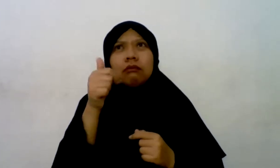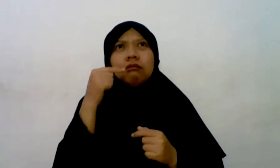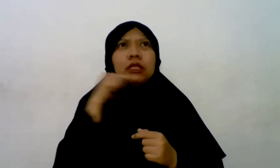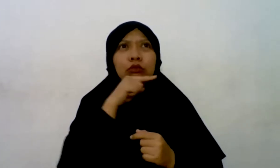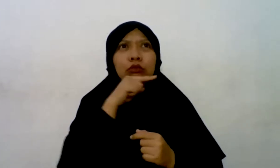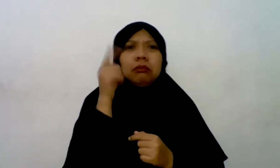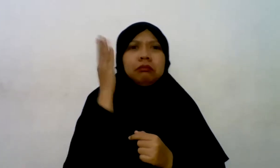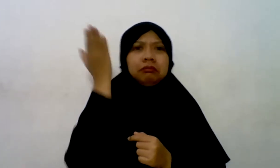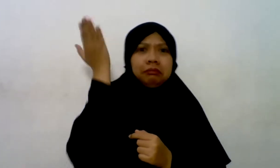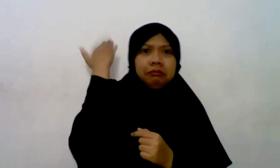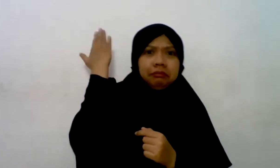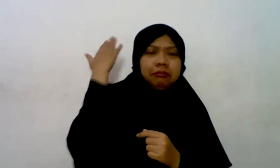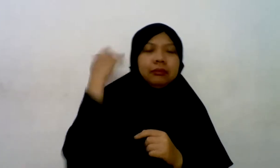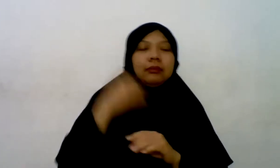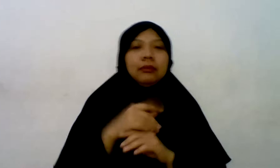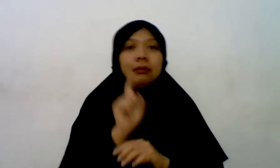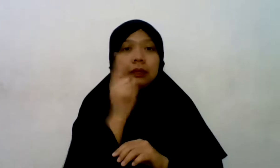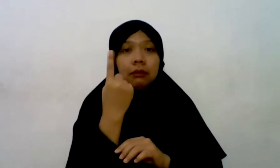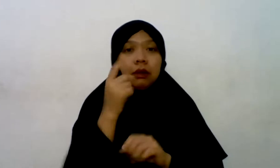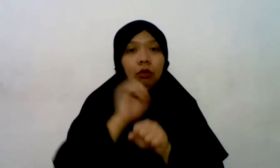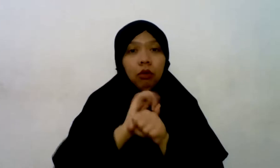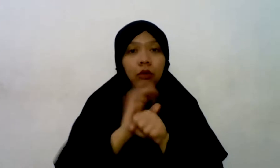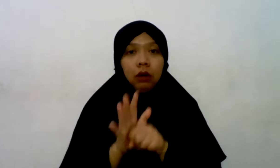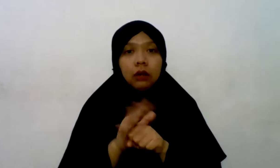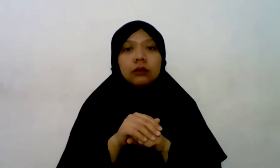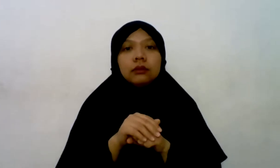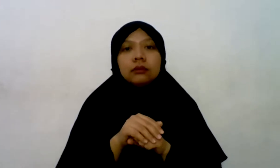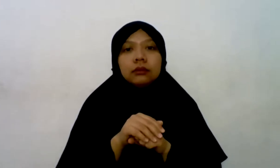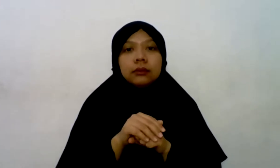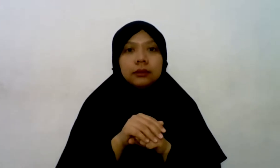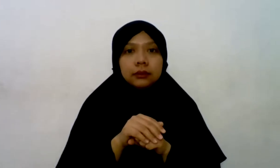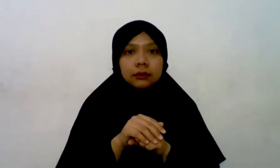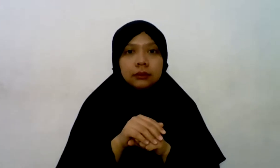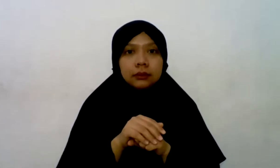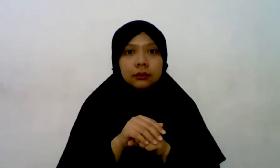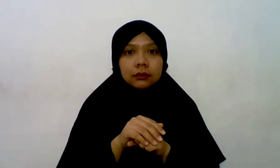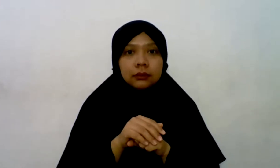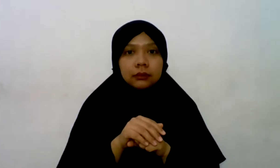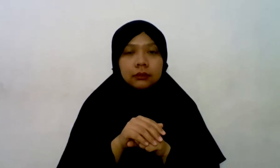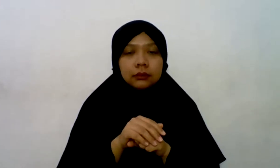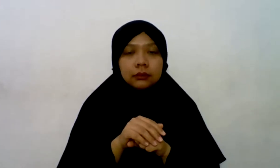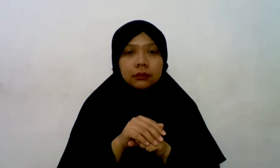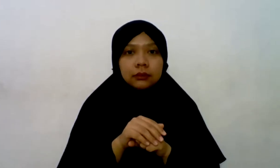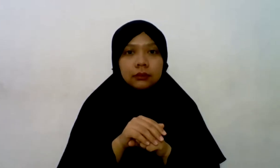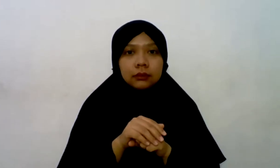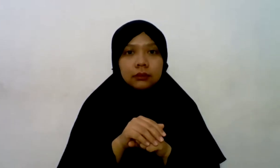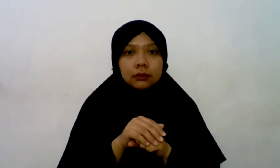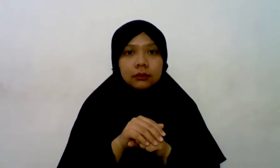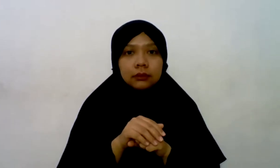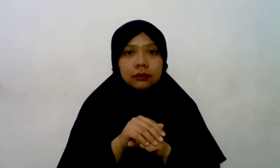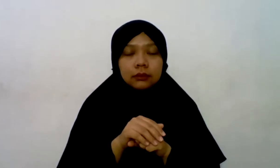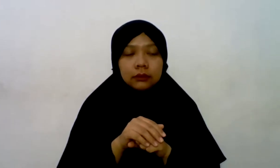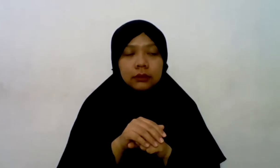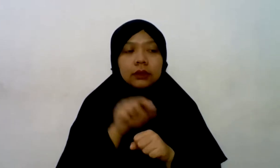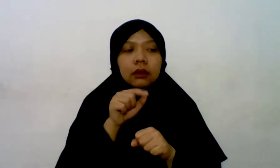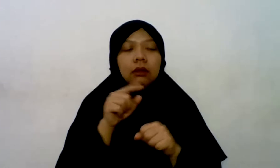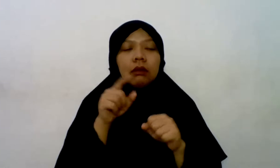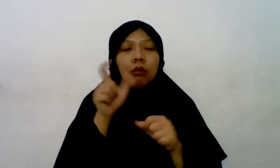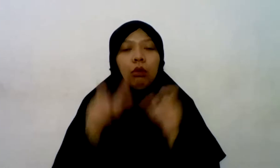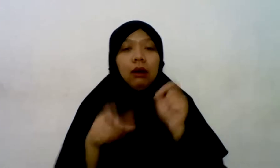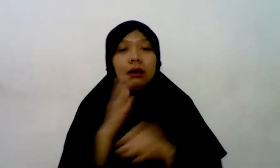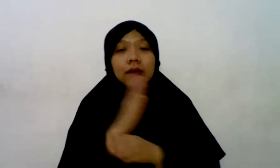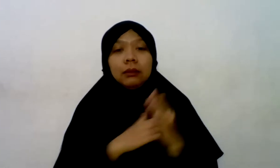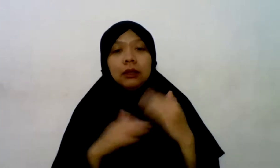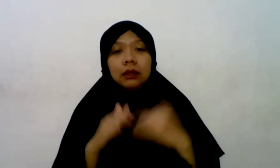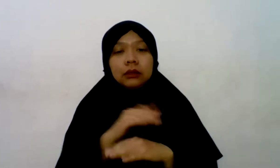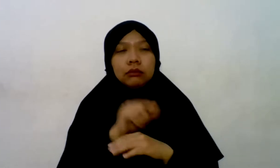attempts made by the government in order to ensure that people with disabilities understand what is going